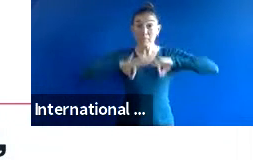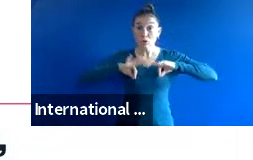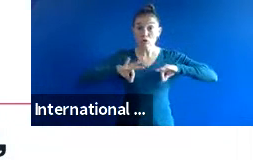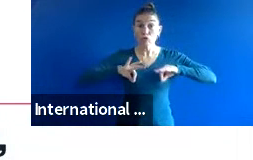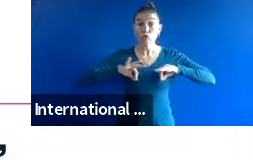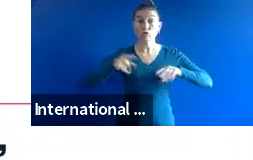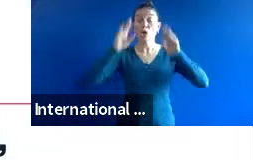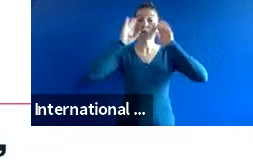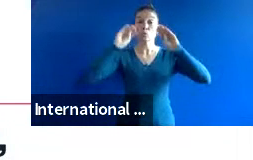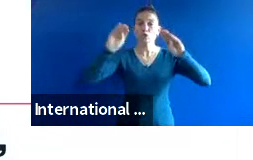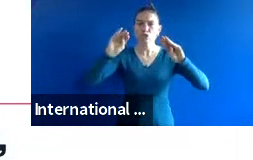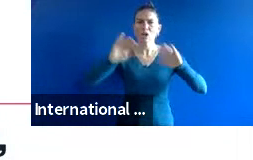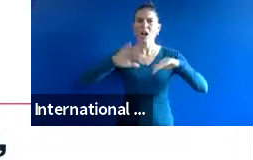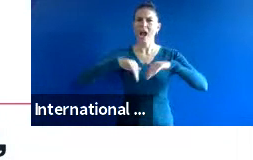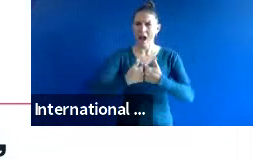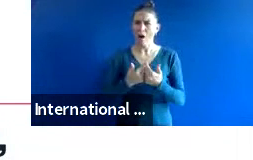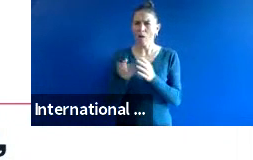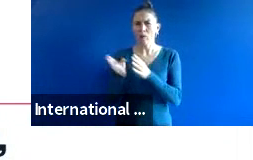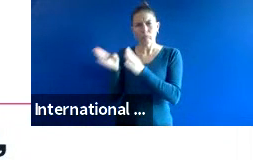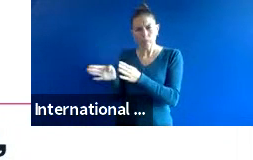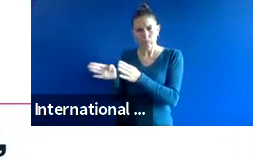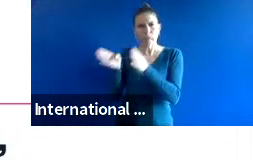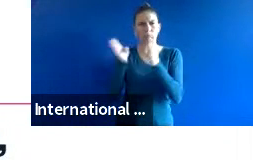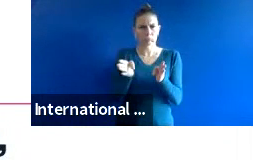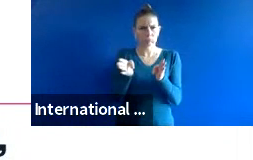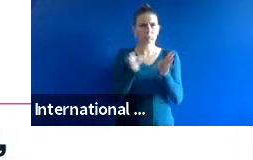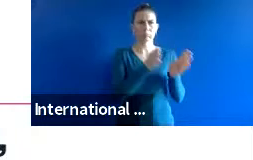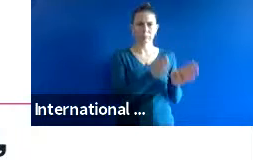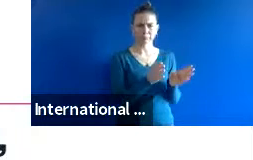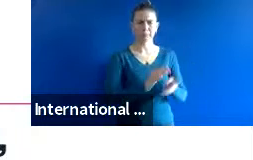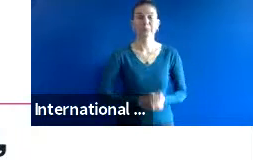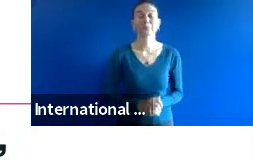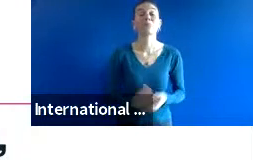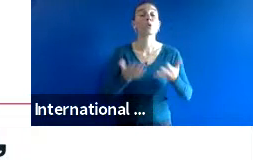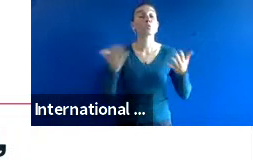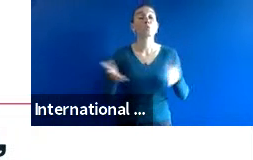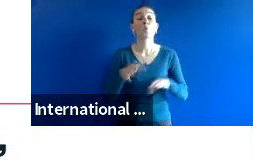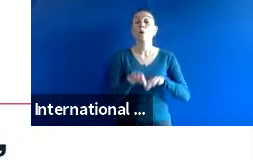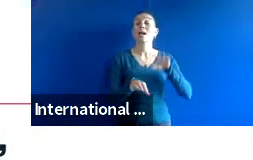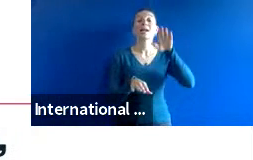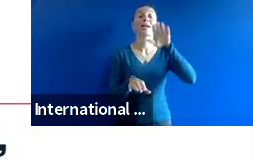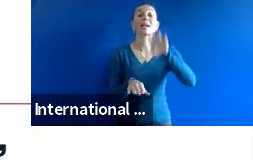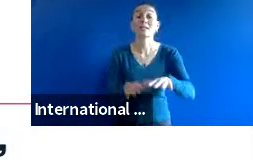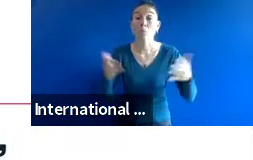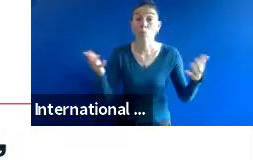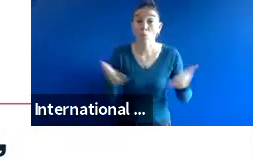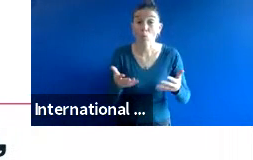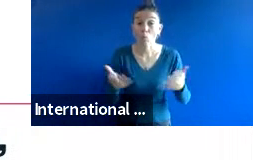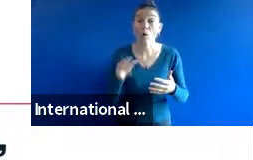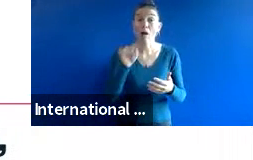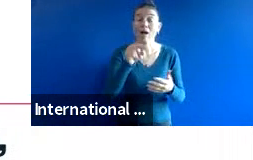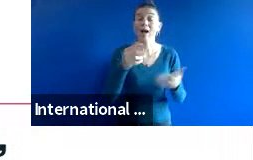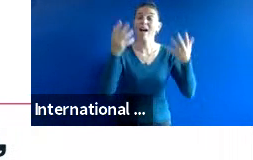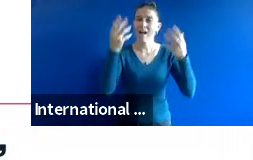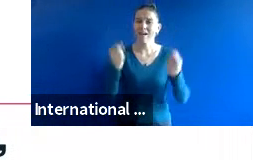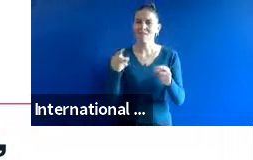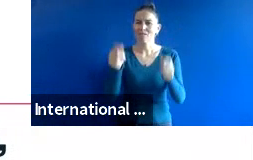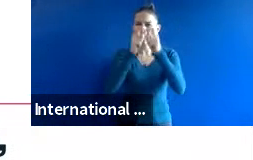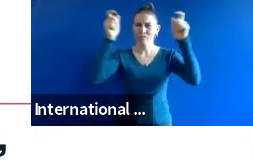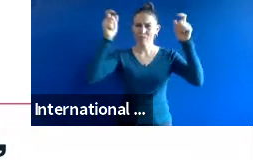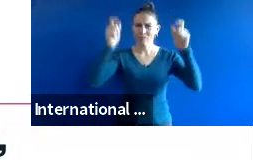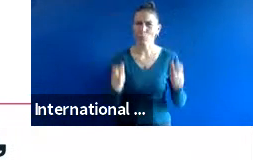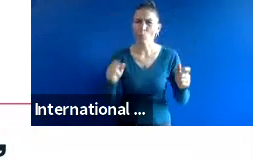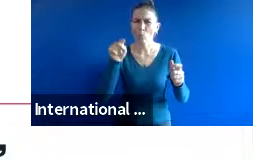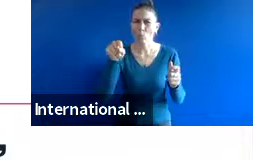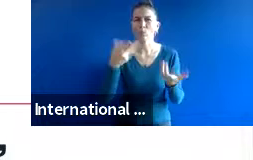on. So to give you an impression on the next step, the framework, the self-assessment tool, and the guideline that our partners in Ireland ahead